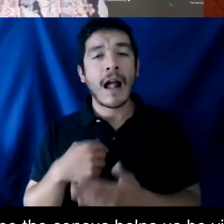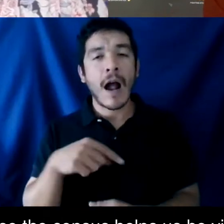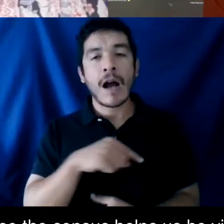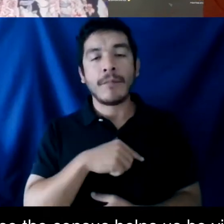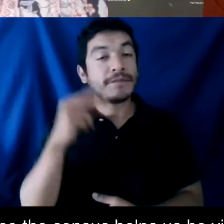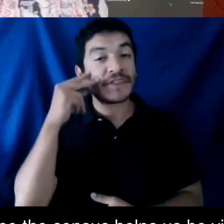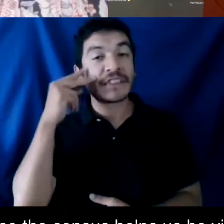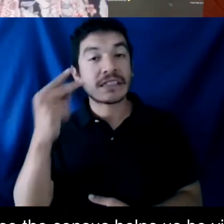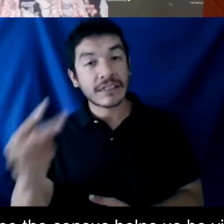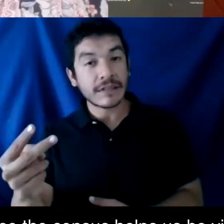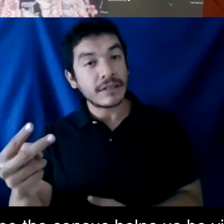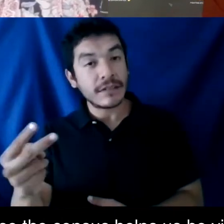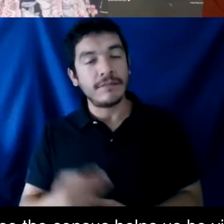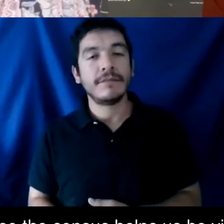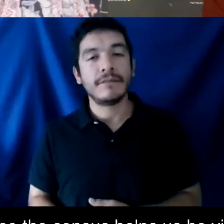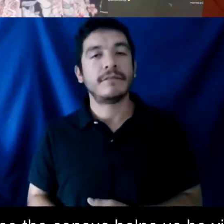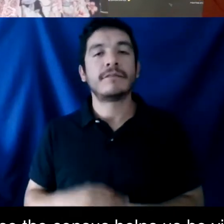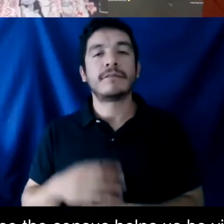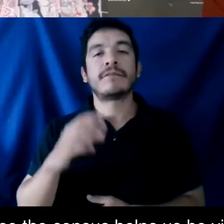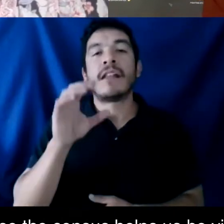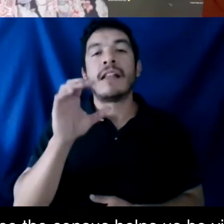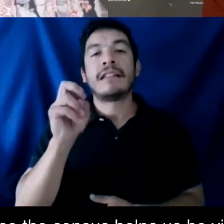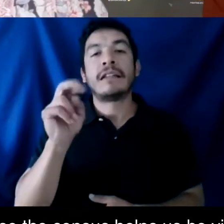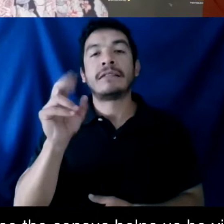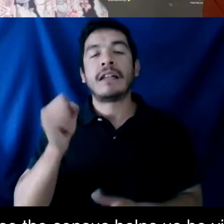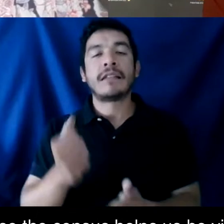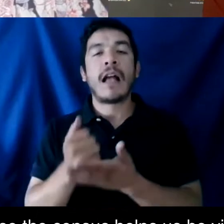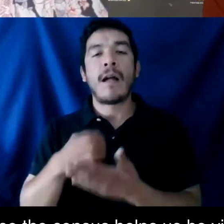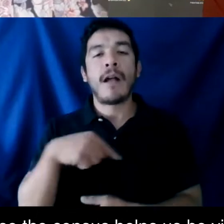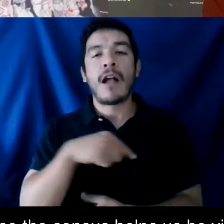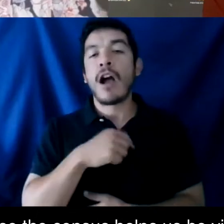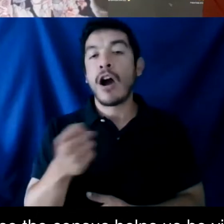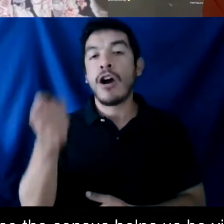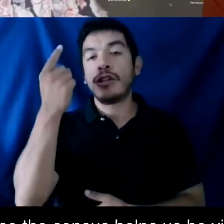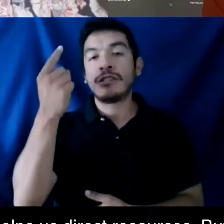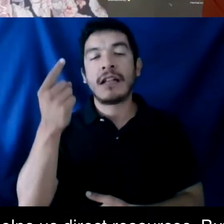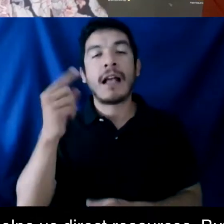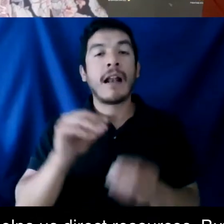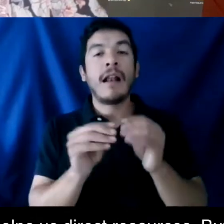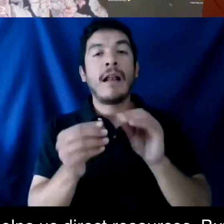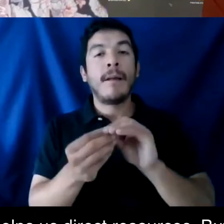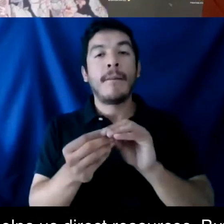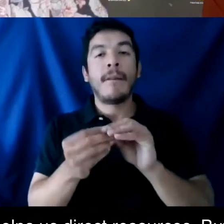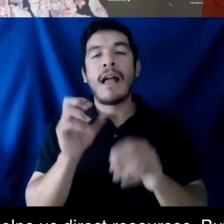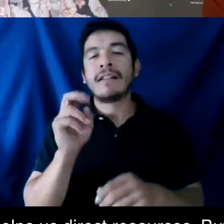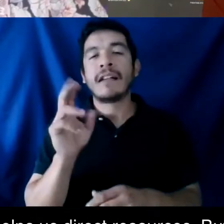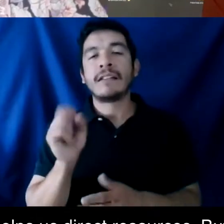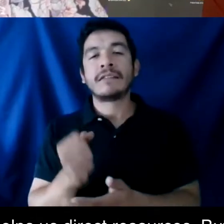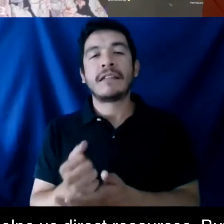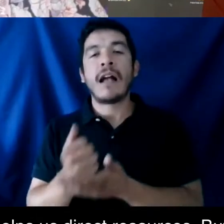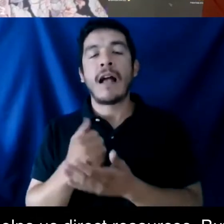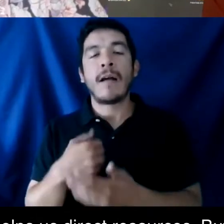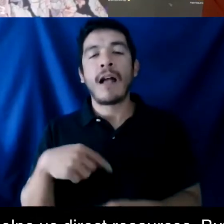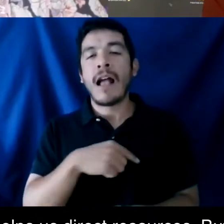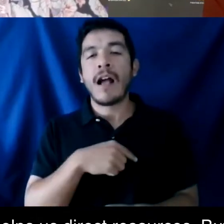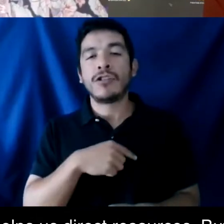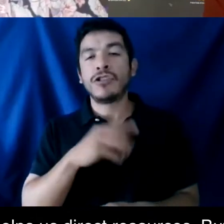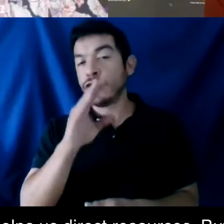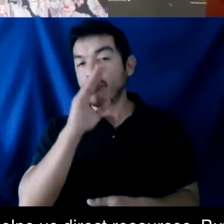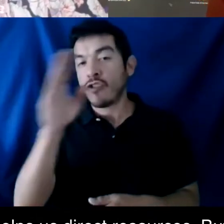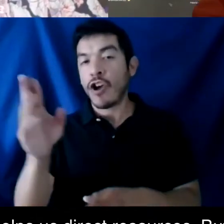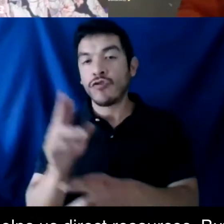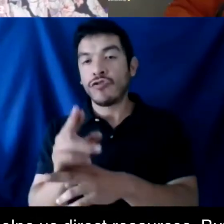visible. The census helps us understand data. The census helps us direct resources.